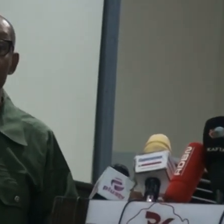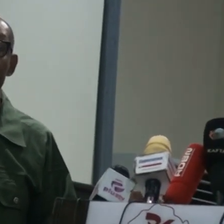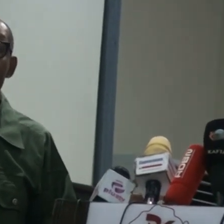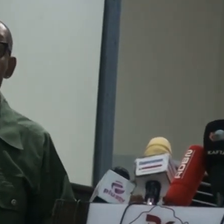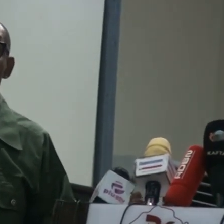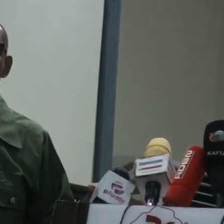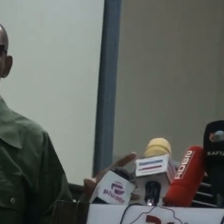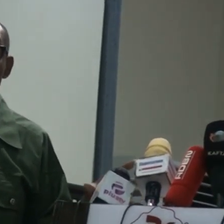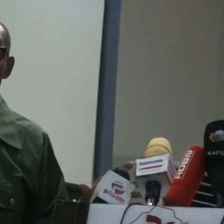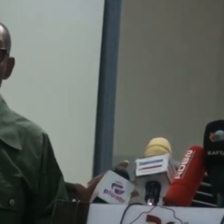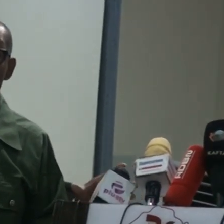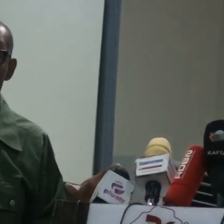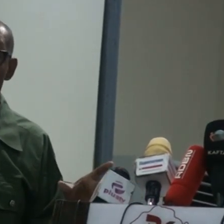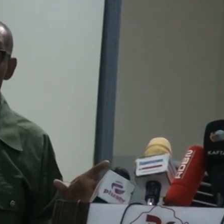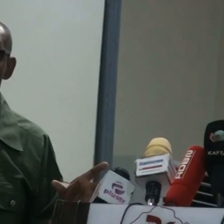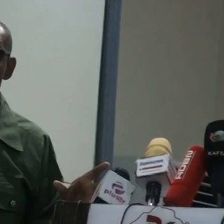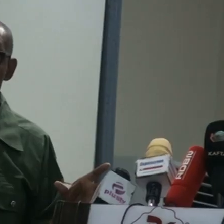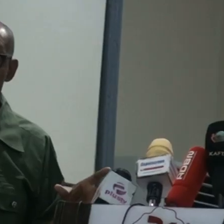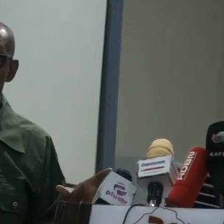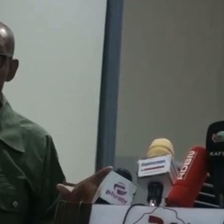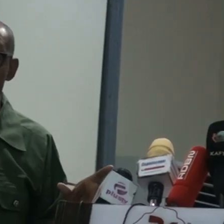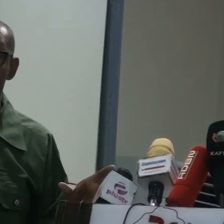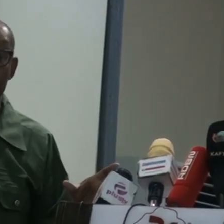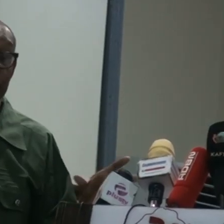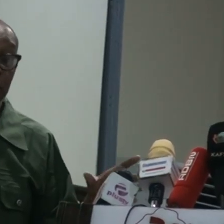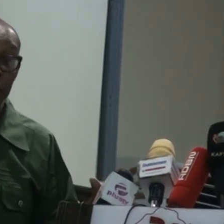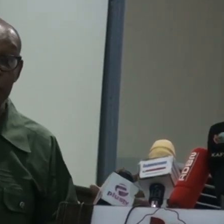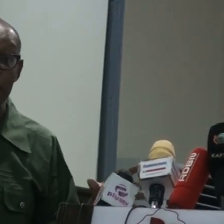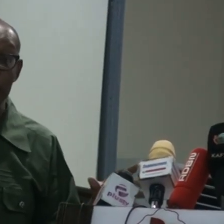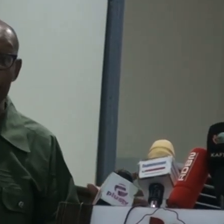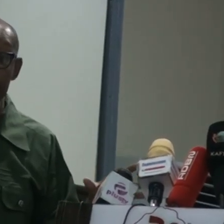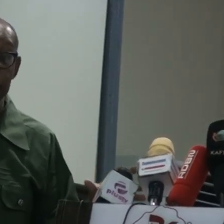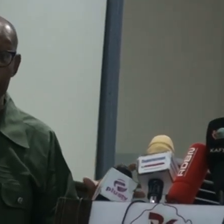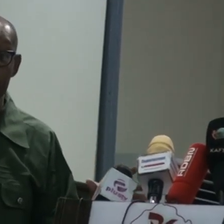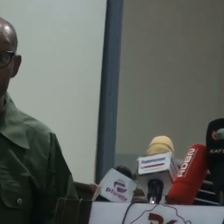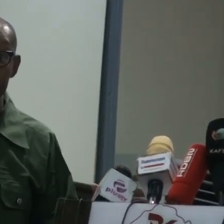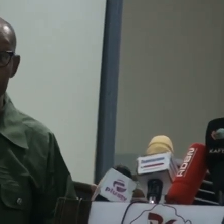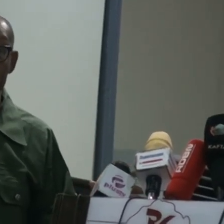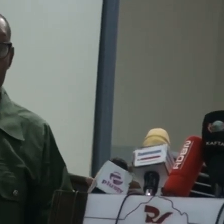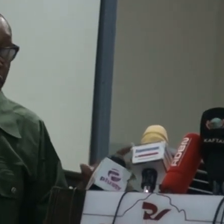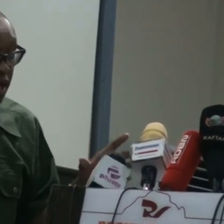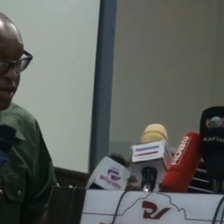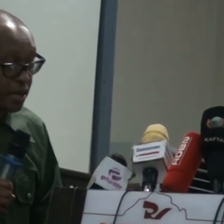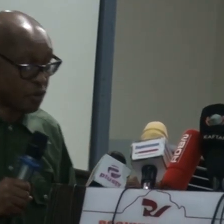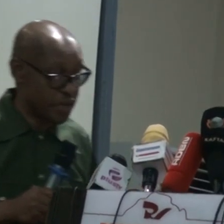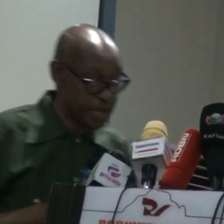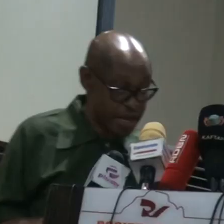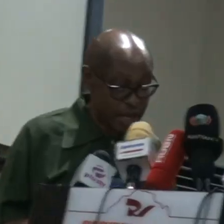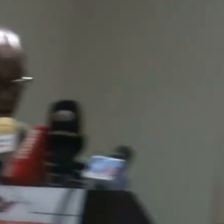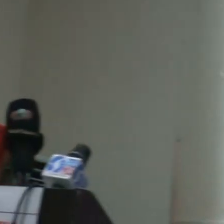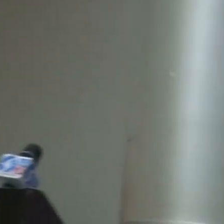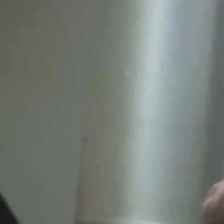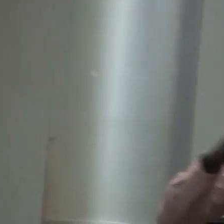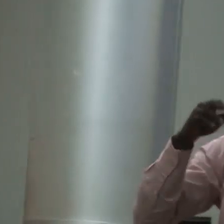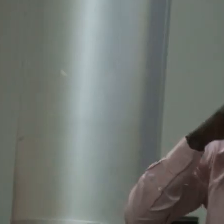that sometimes we have been borrowing for noble things. Sometimes we also borrow for things that don't make sense. But at the end of the